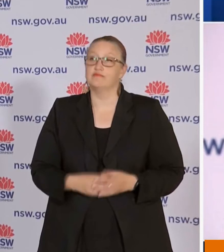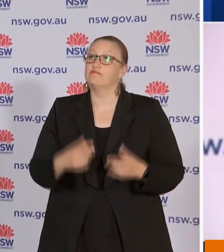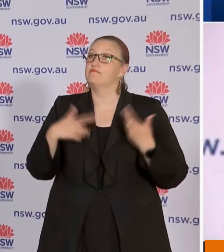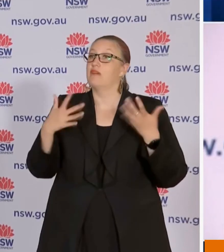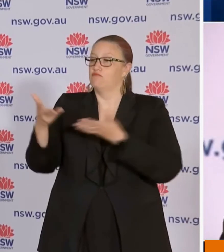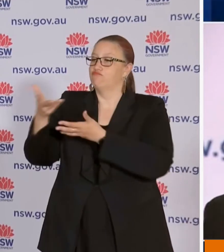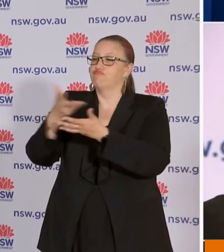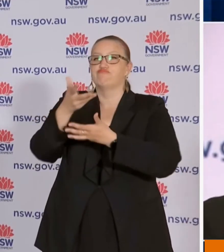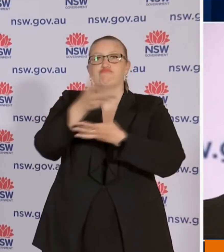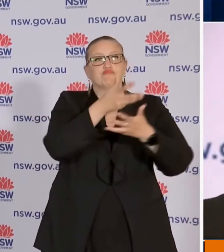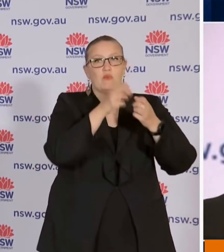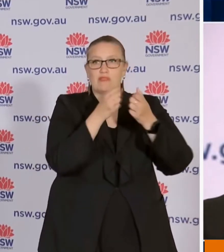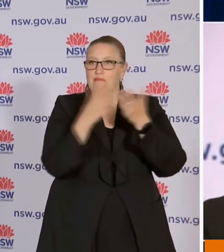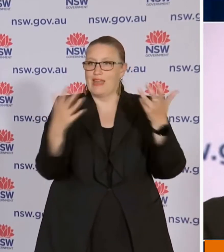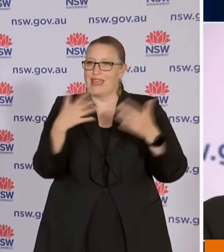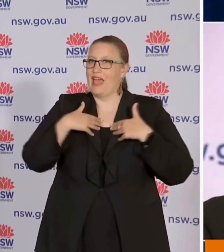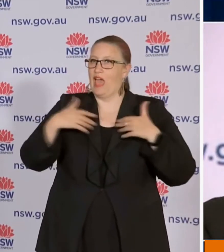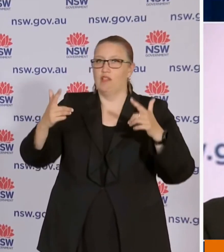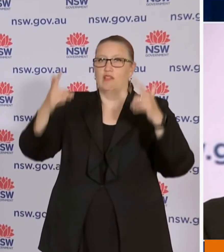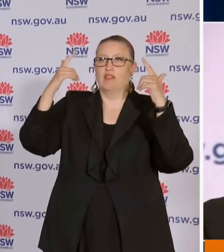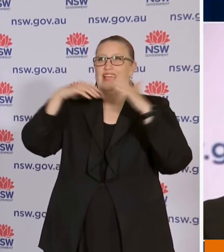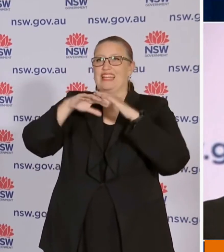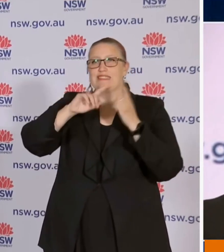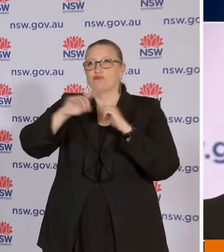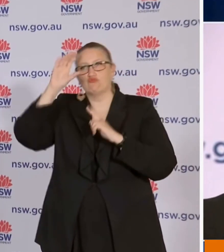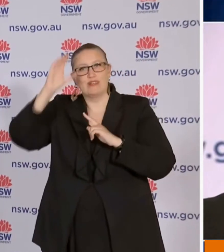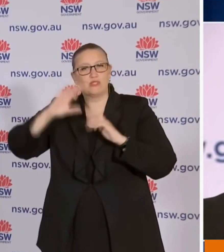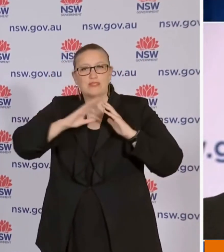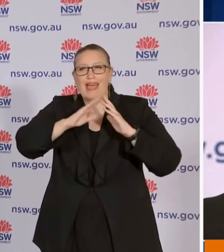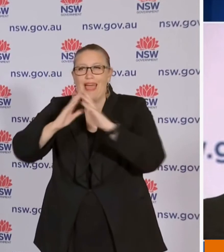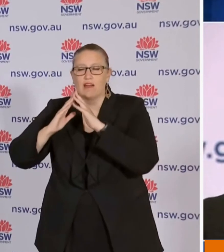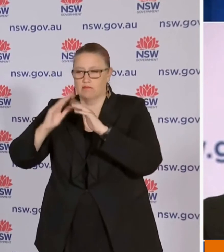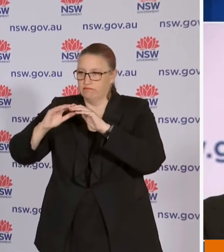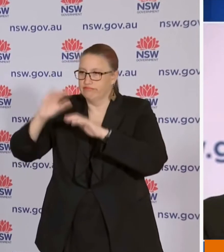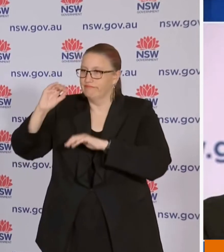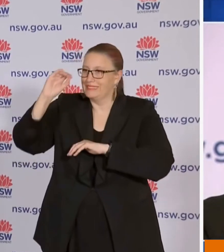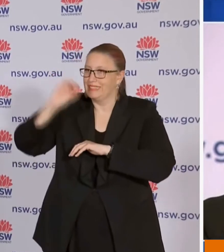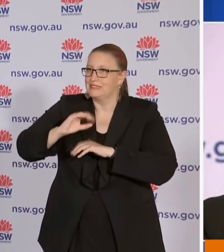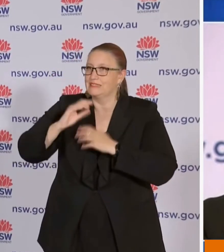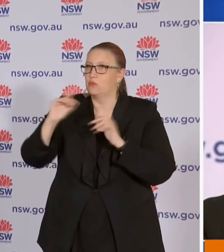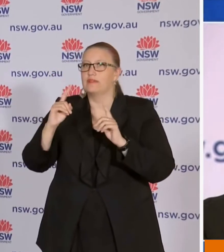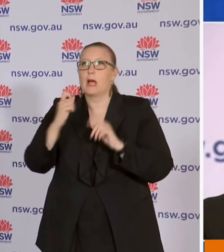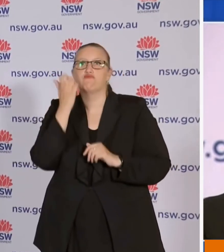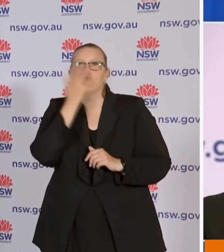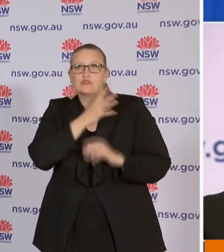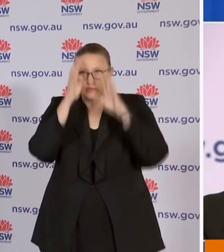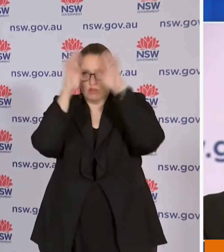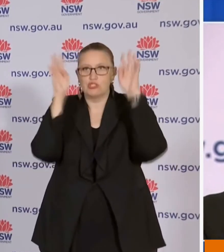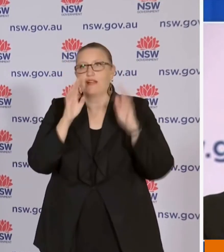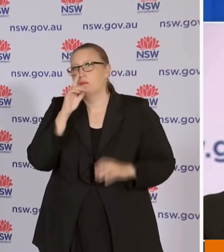the regional towns that have a substantial number of Aboriginal people